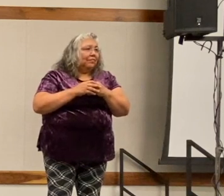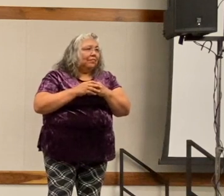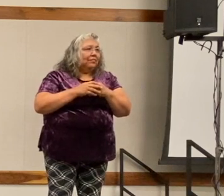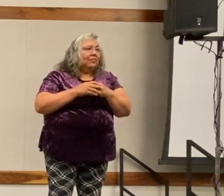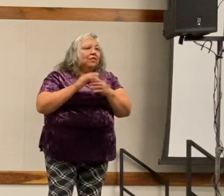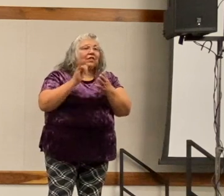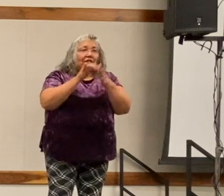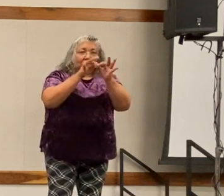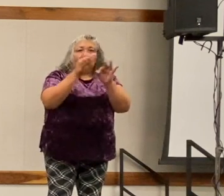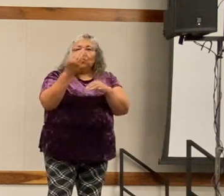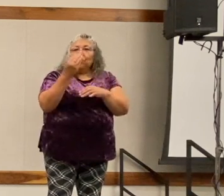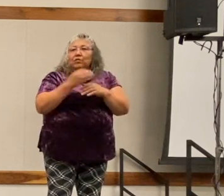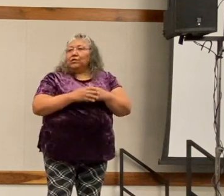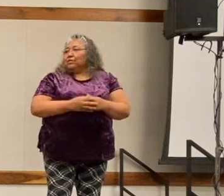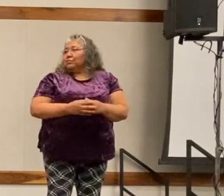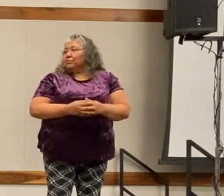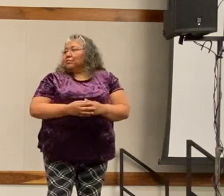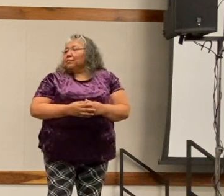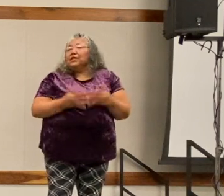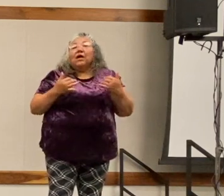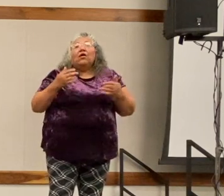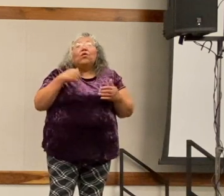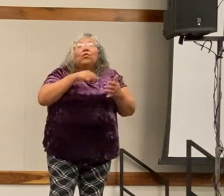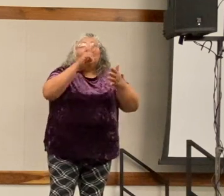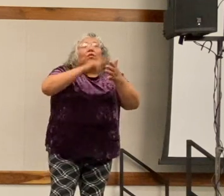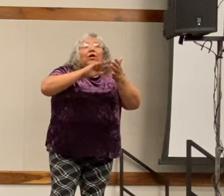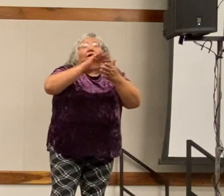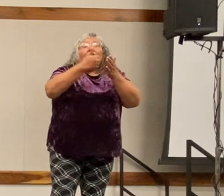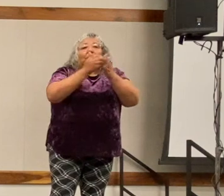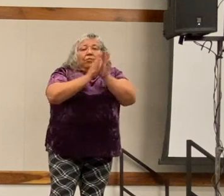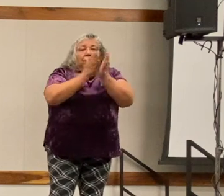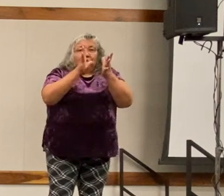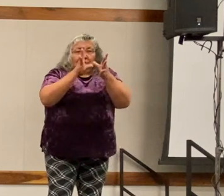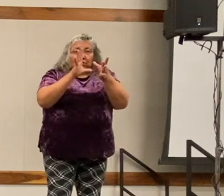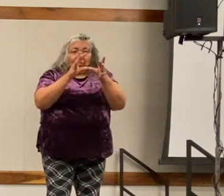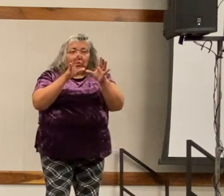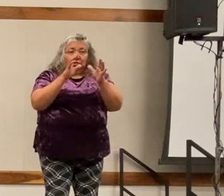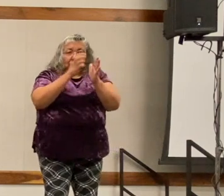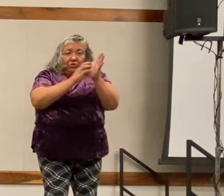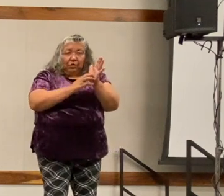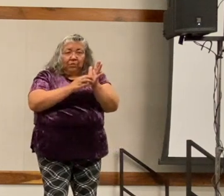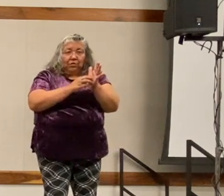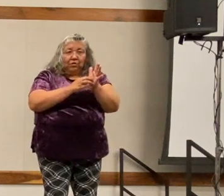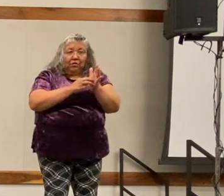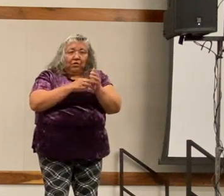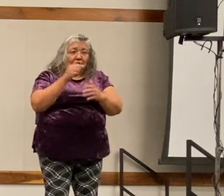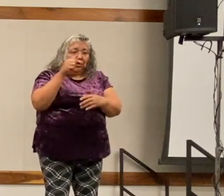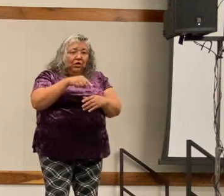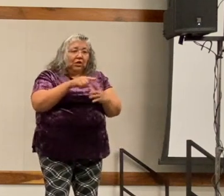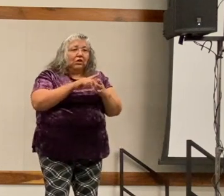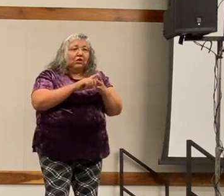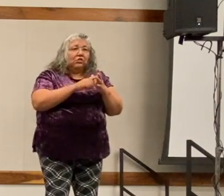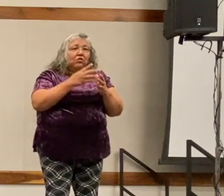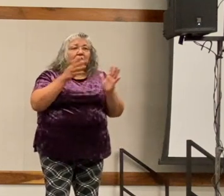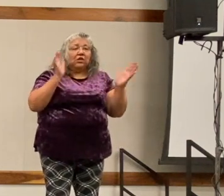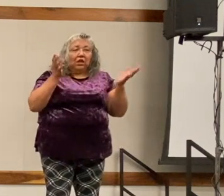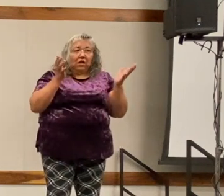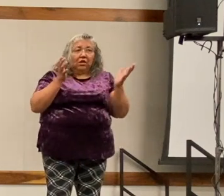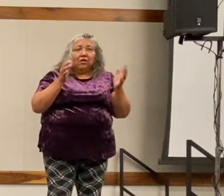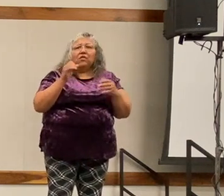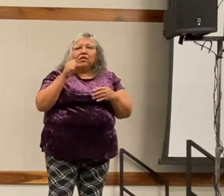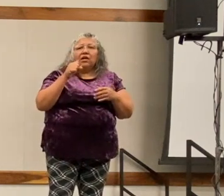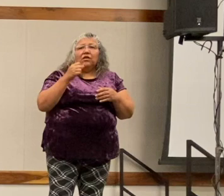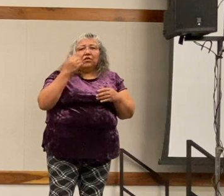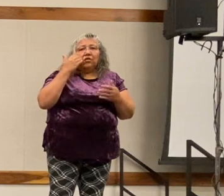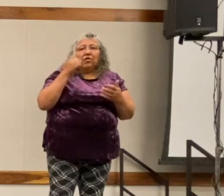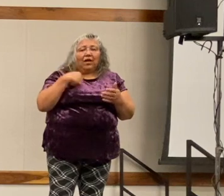And that's verse 14. Now, if we read the rest of the book or the rest of the chapter, she starts talking. Oh, yeah, yeah,